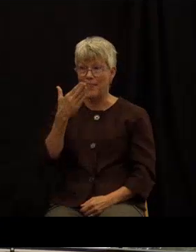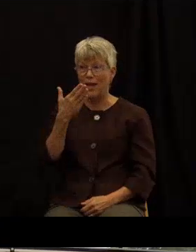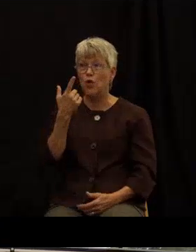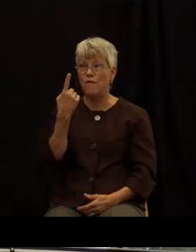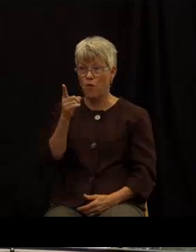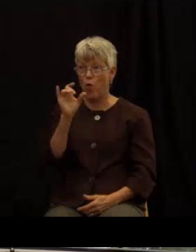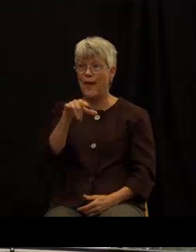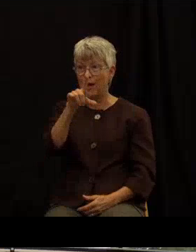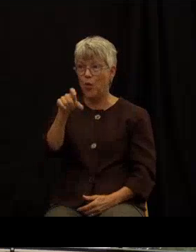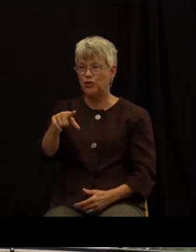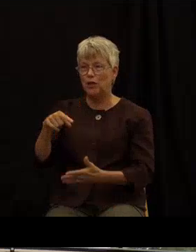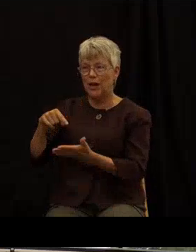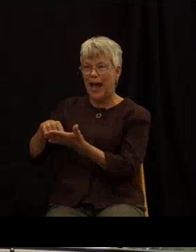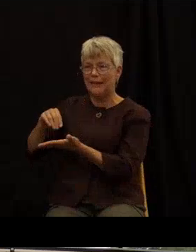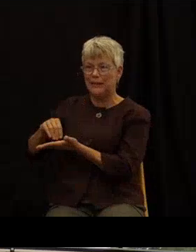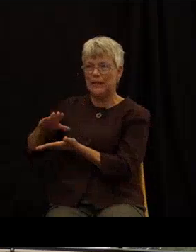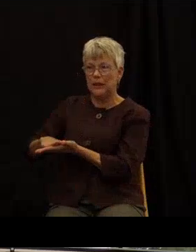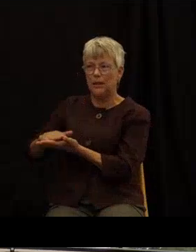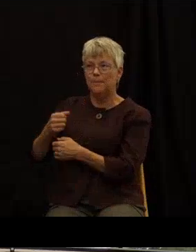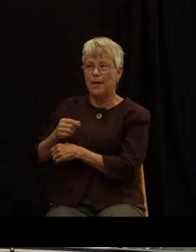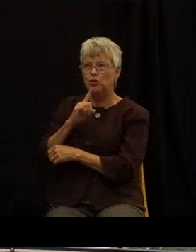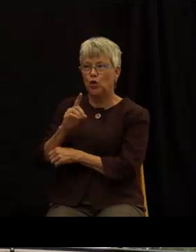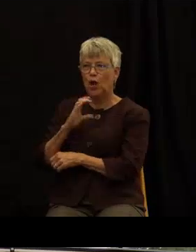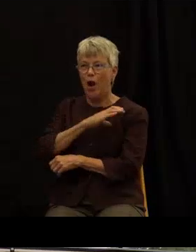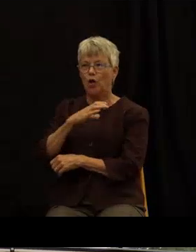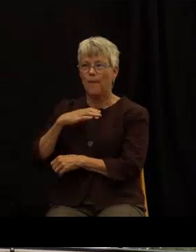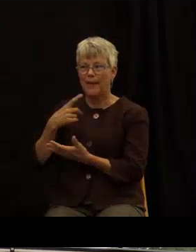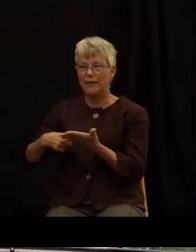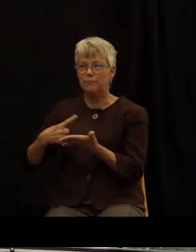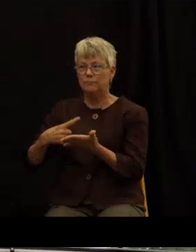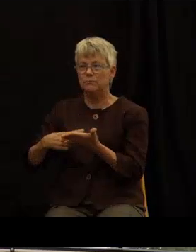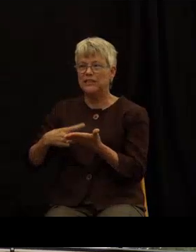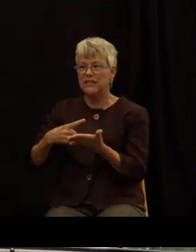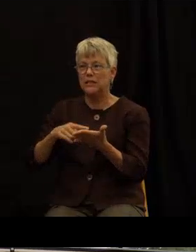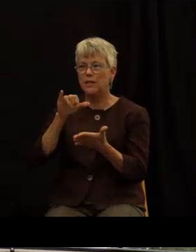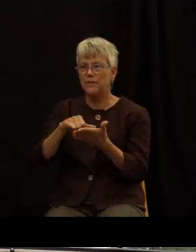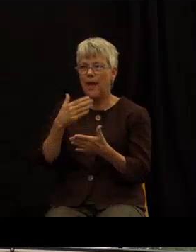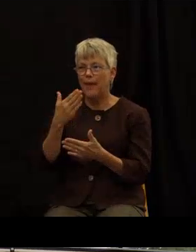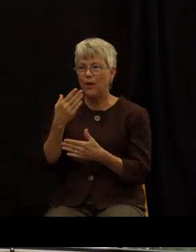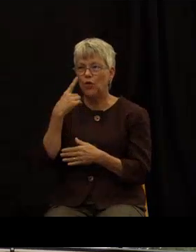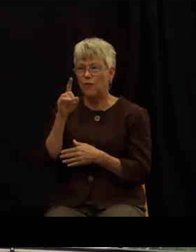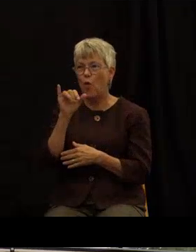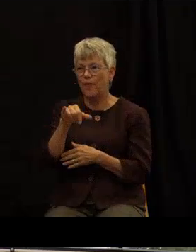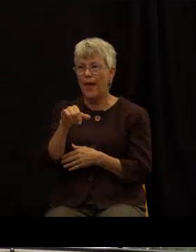make sure it's added to the agenda for the committee meetings and that we're keeping an eye on it. We'll report back.